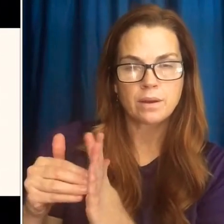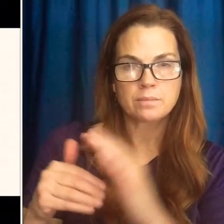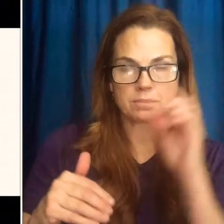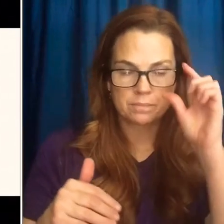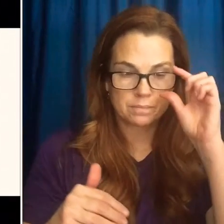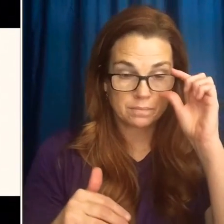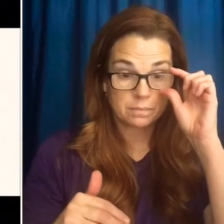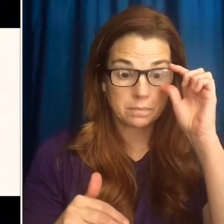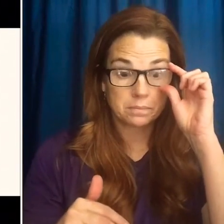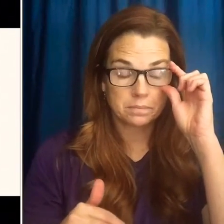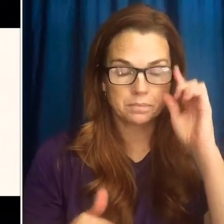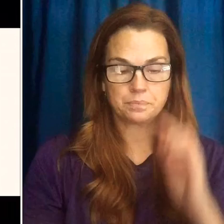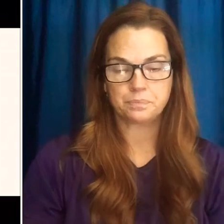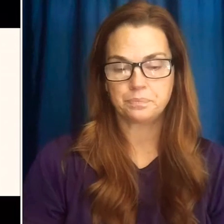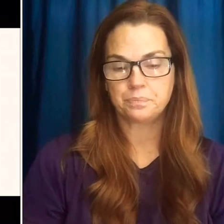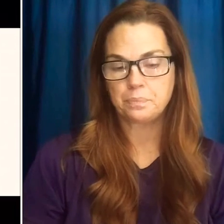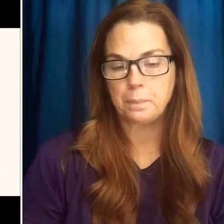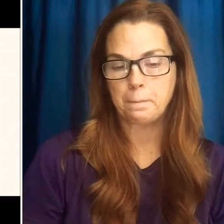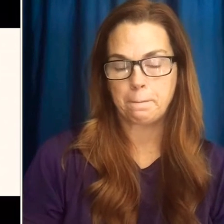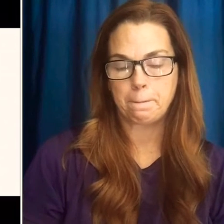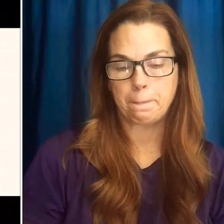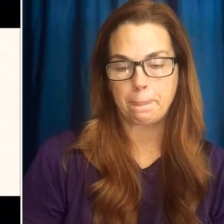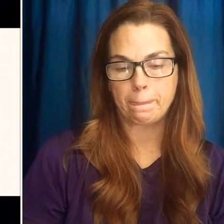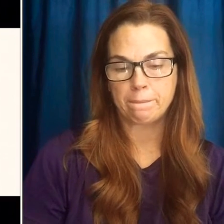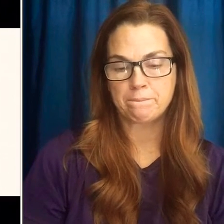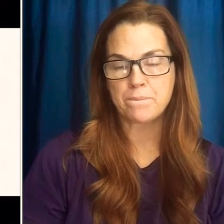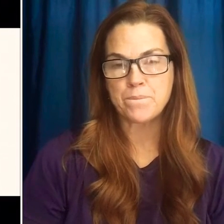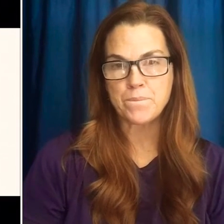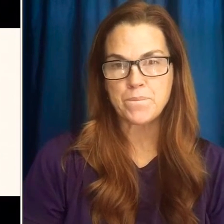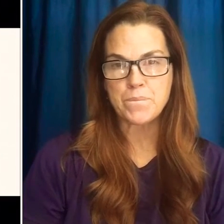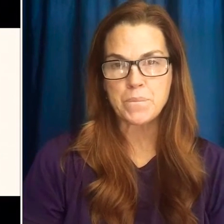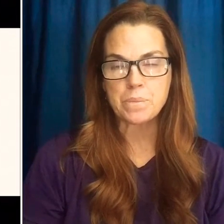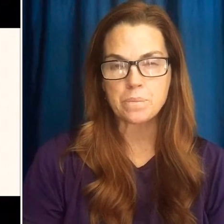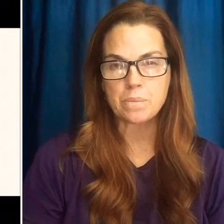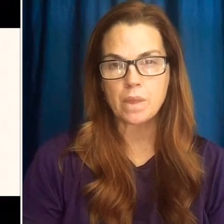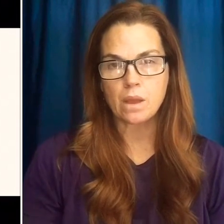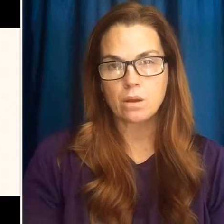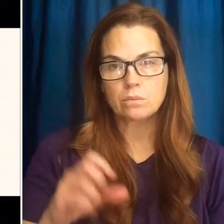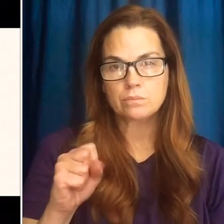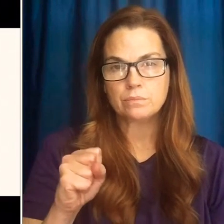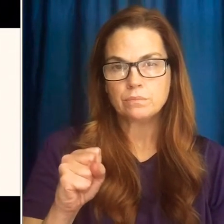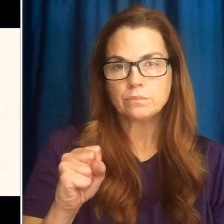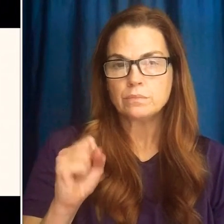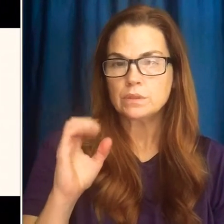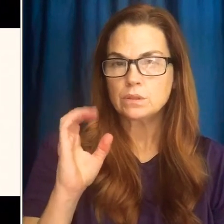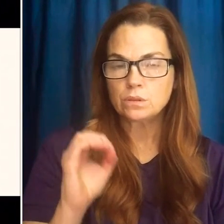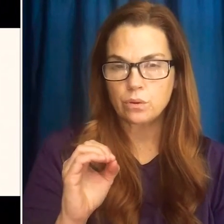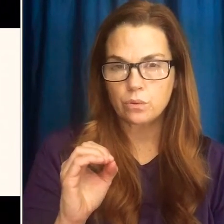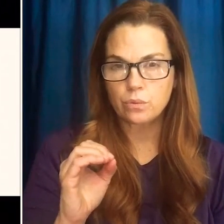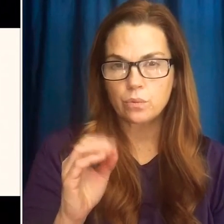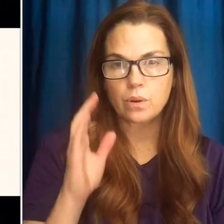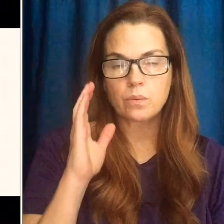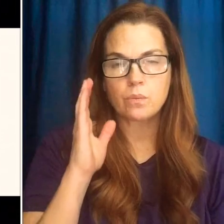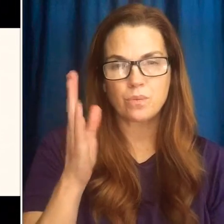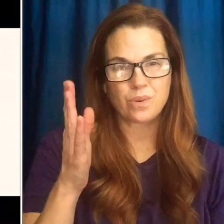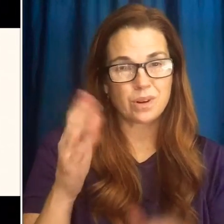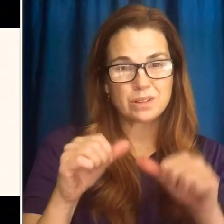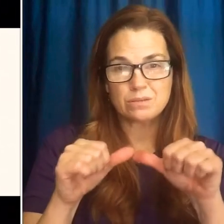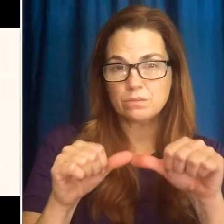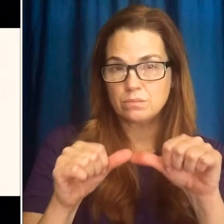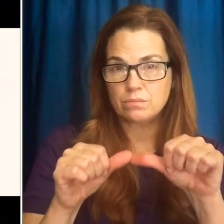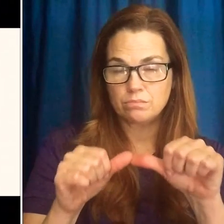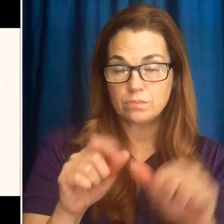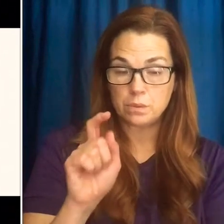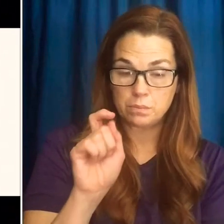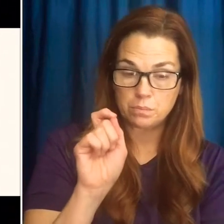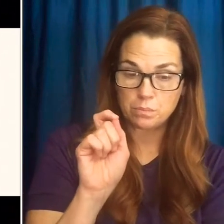of 20. So we're going to continue to get 6 in our quotient. So when I